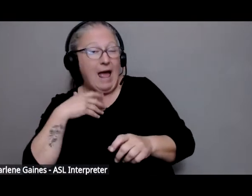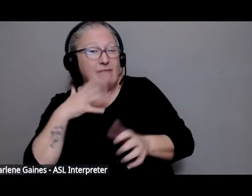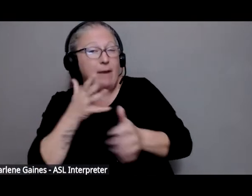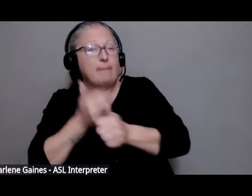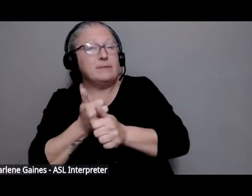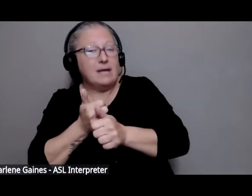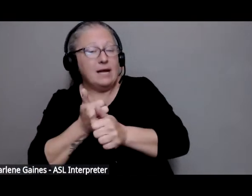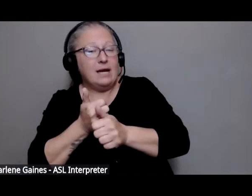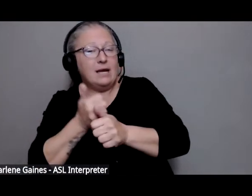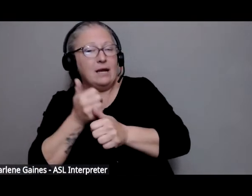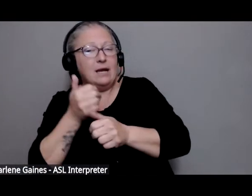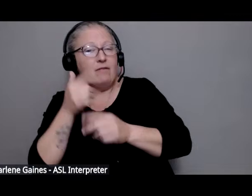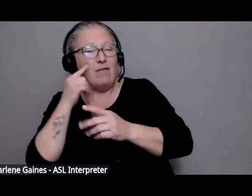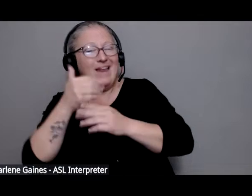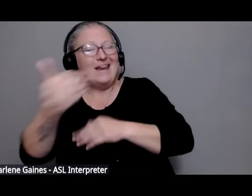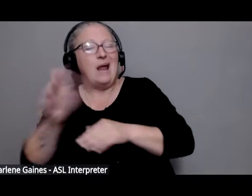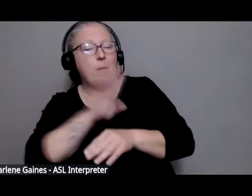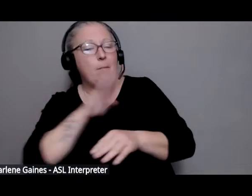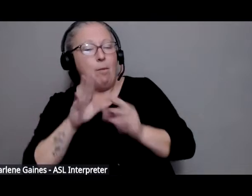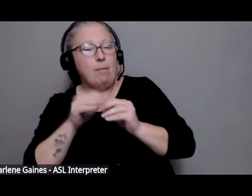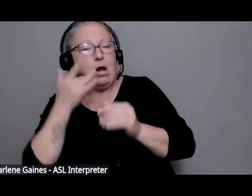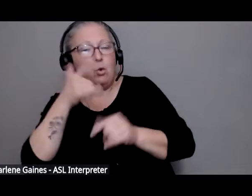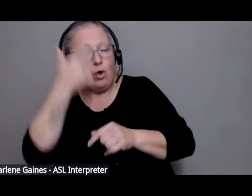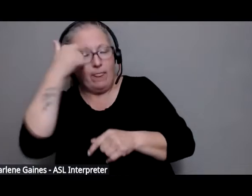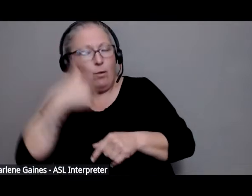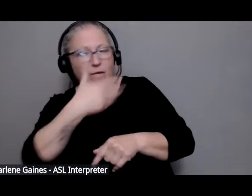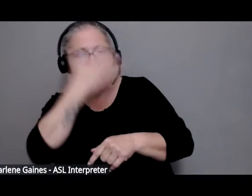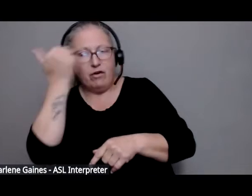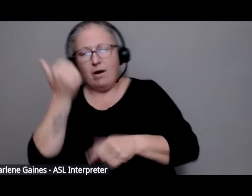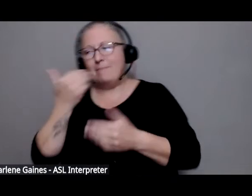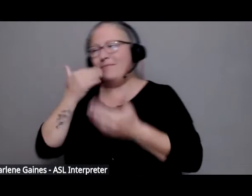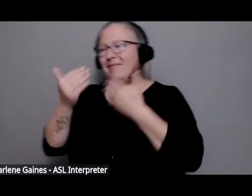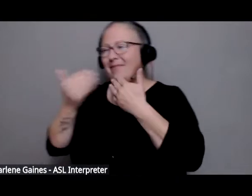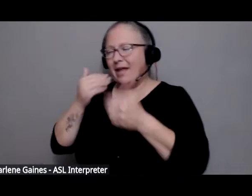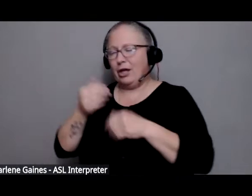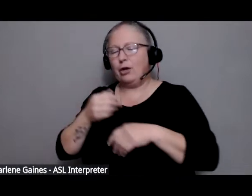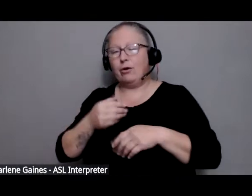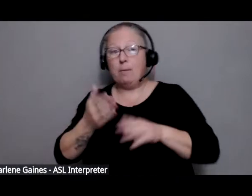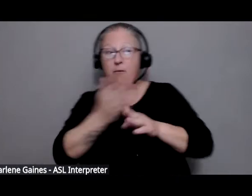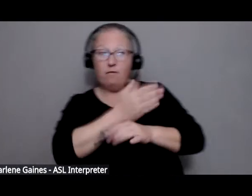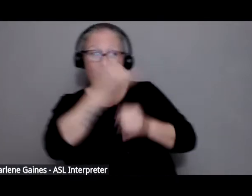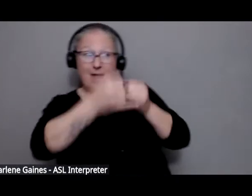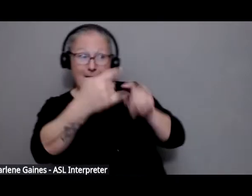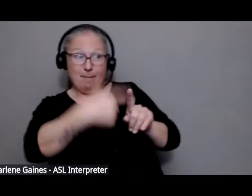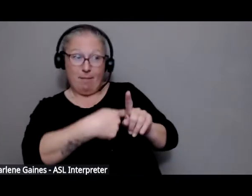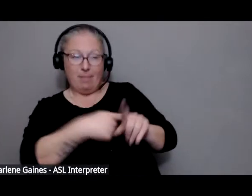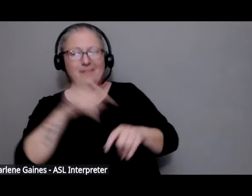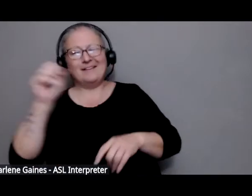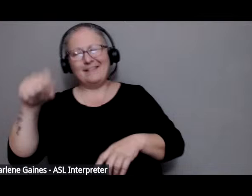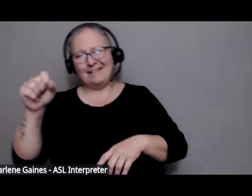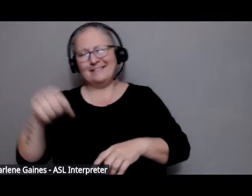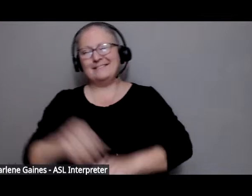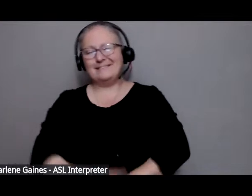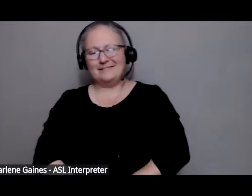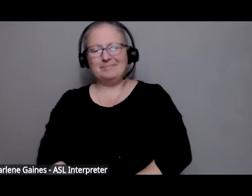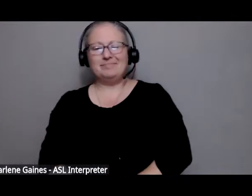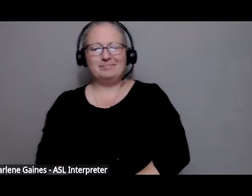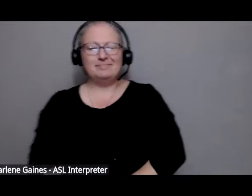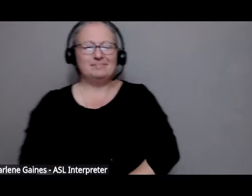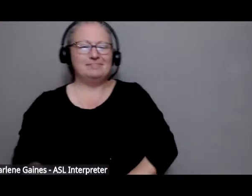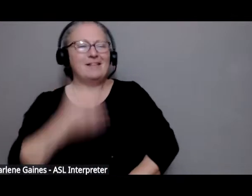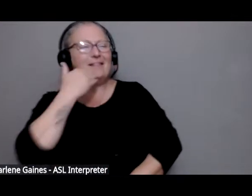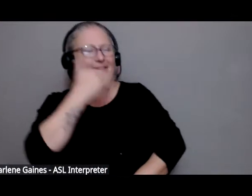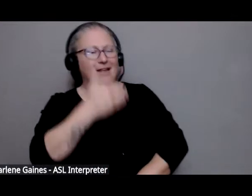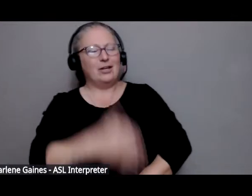board meeting. So I didn't want Thank you you. to think we forgot Thank about that. you. Yep. Before the end of the month. Before the end of the month. Yes. Thank you,